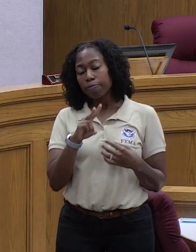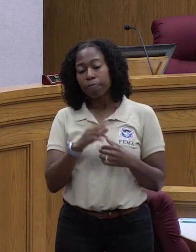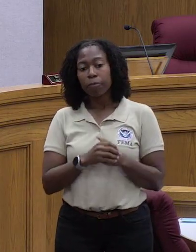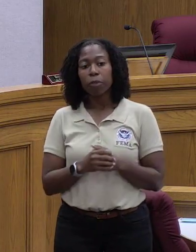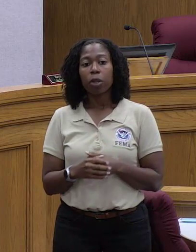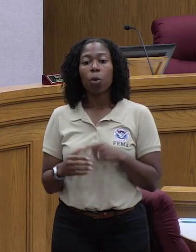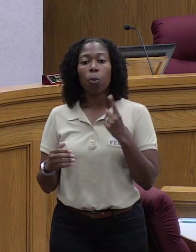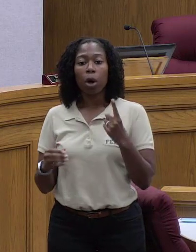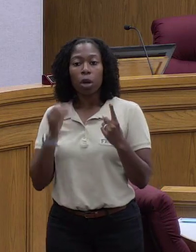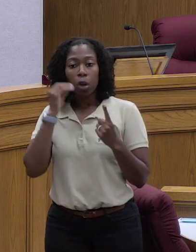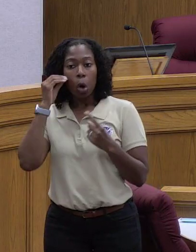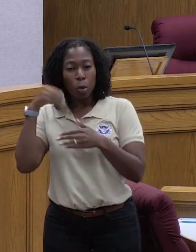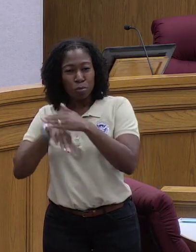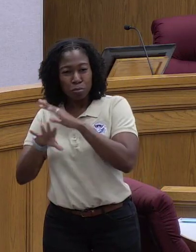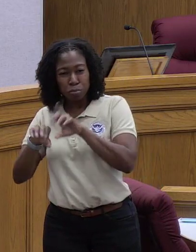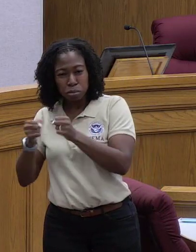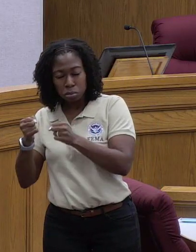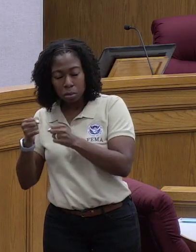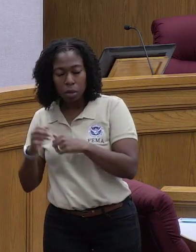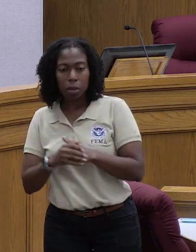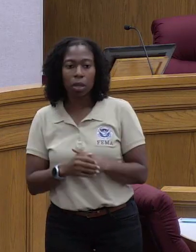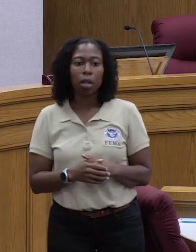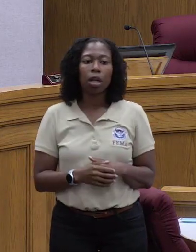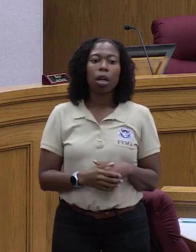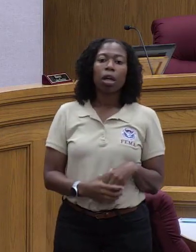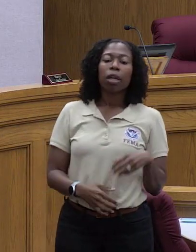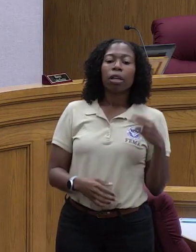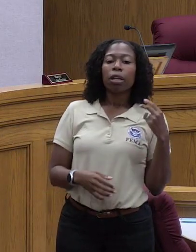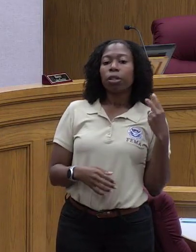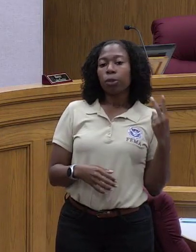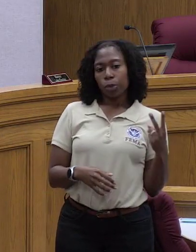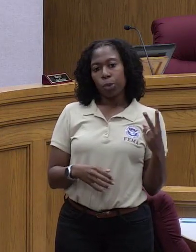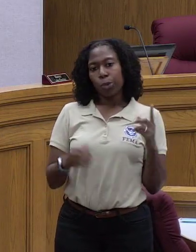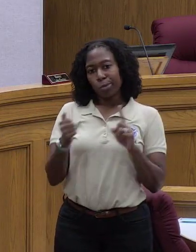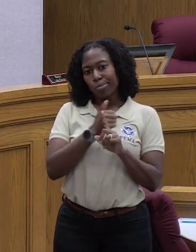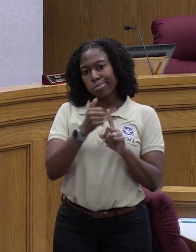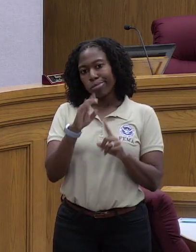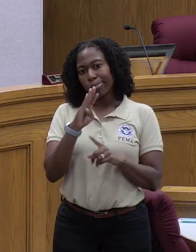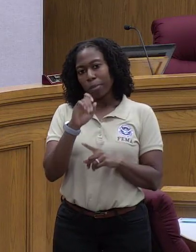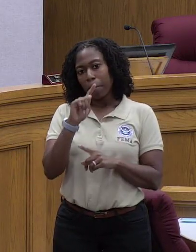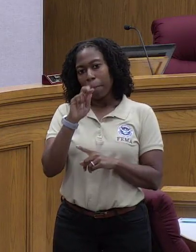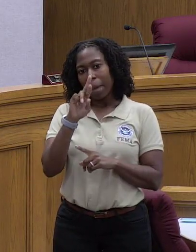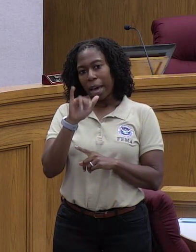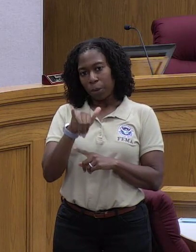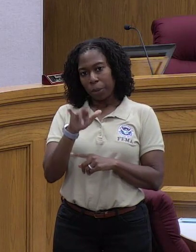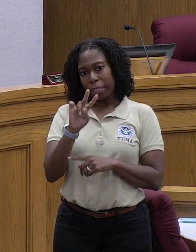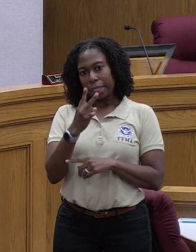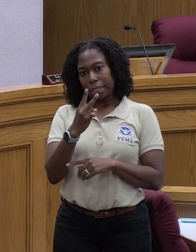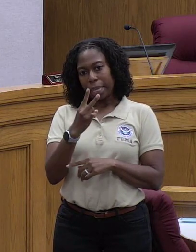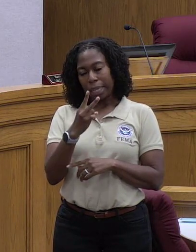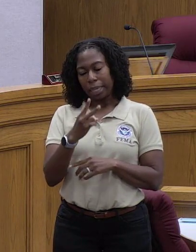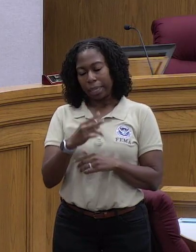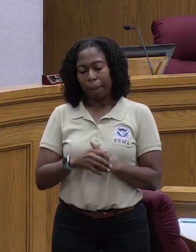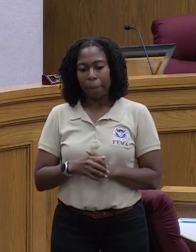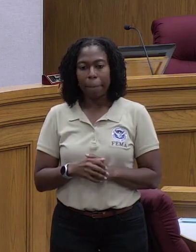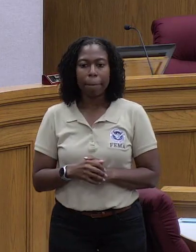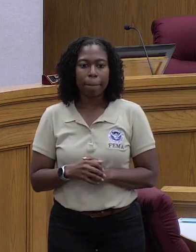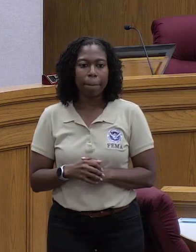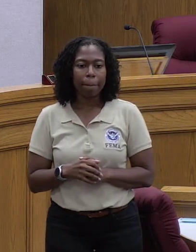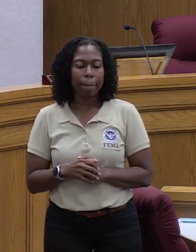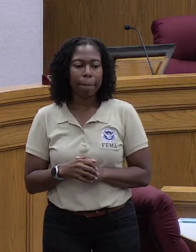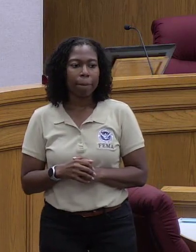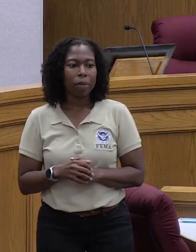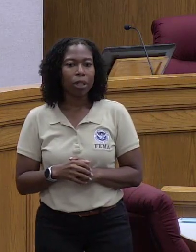and 2 second-degree batteries. So you can see the numbers are not extravagant. That's for the whole weekend